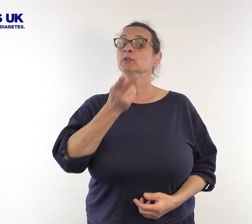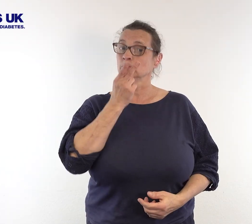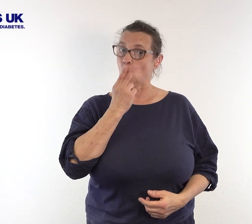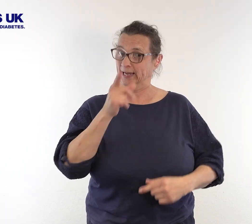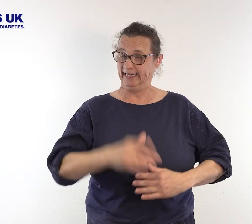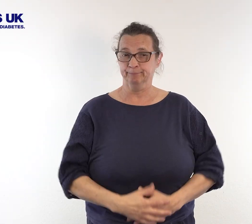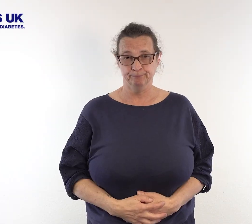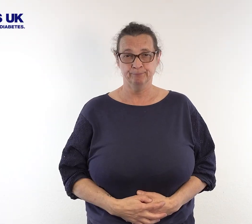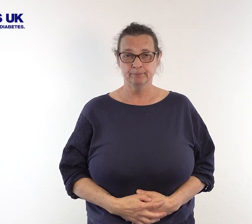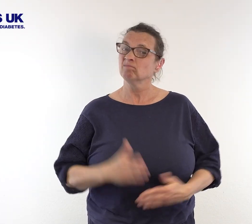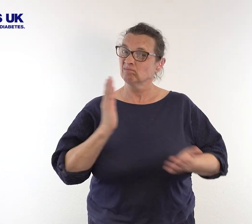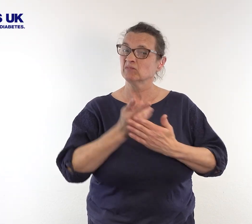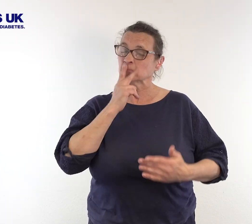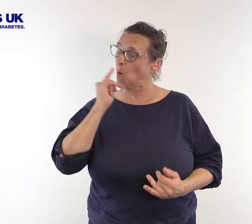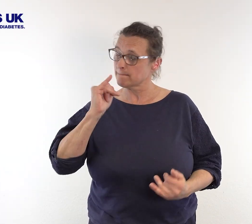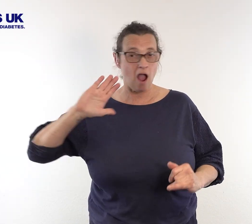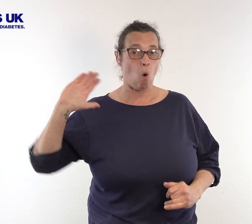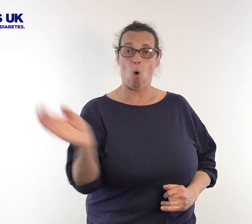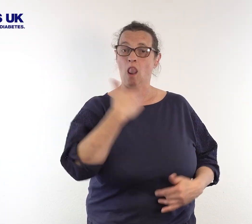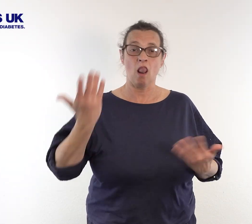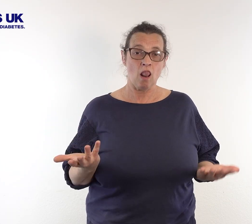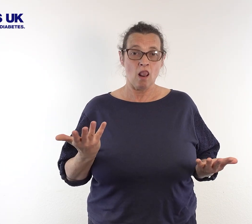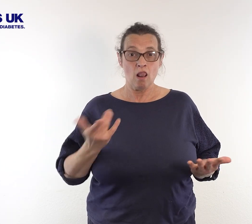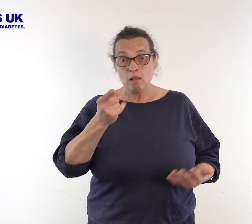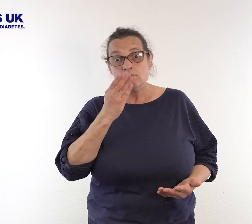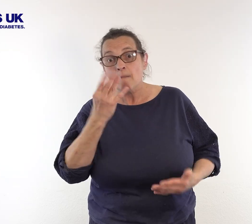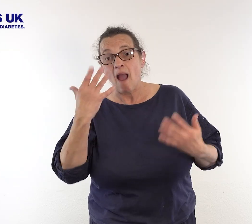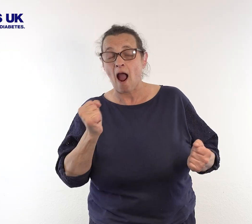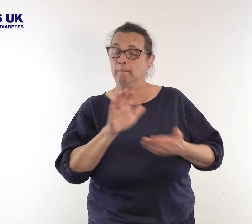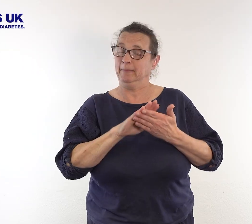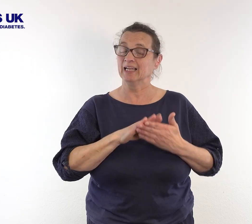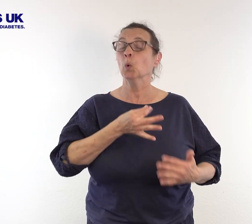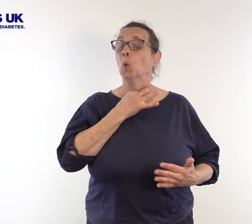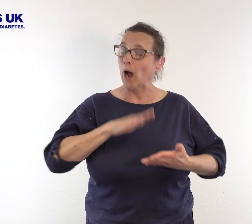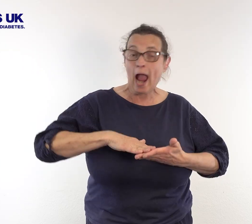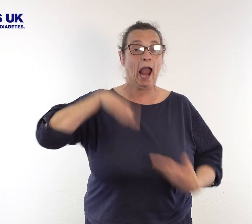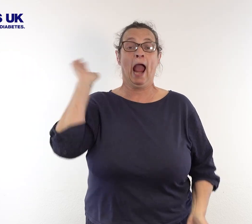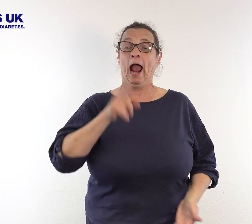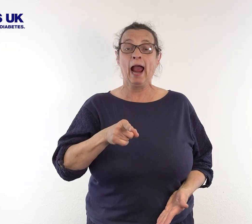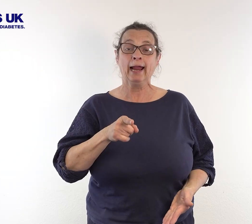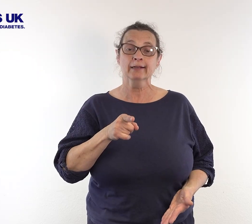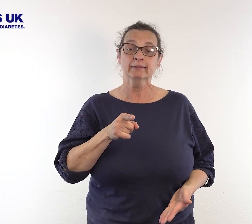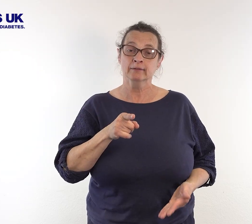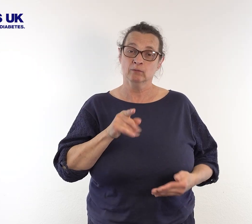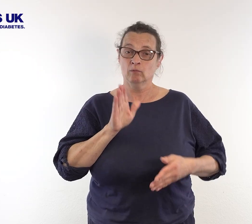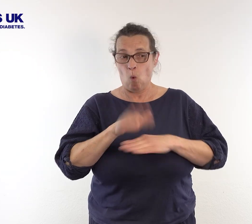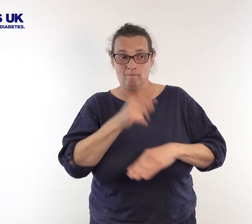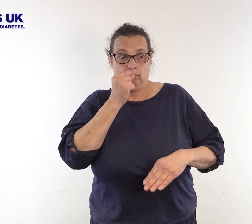Give up smoking. Smoking is bad for everyone, but if you smoke when you have diabetes, you can also increase your risk of